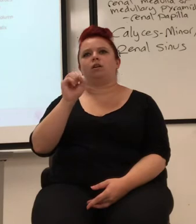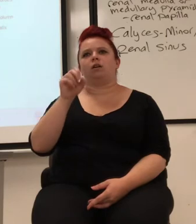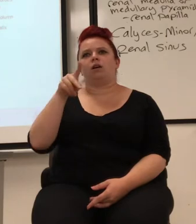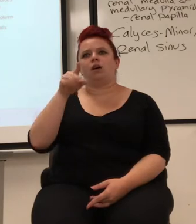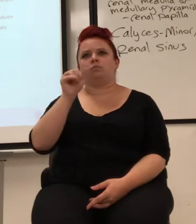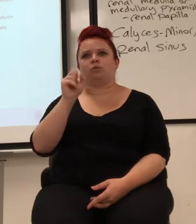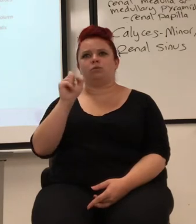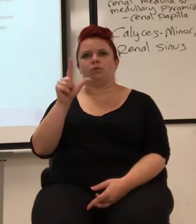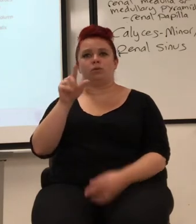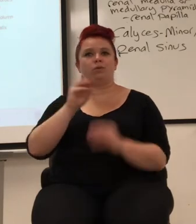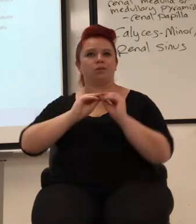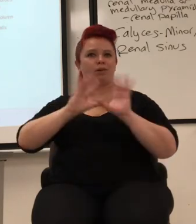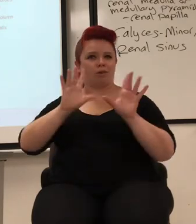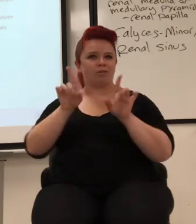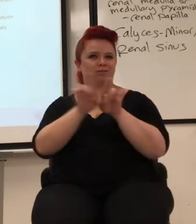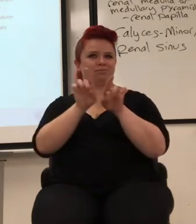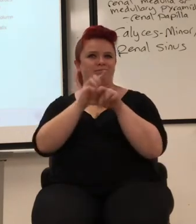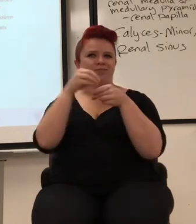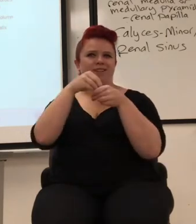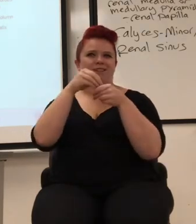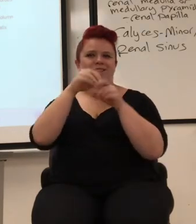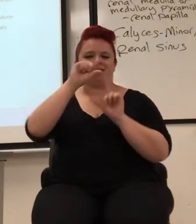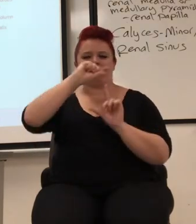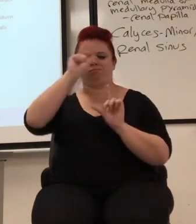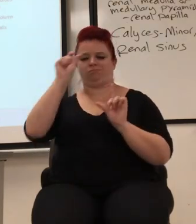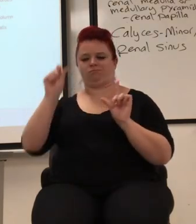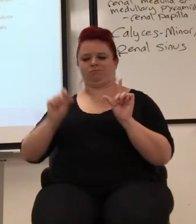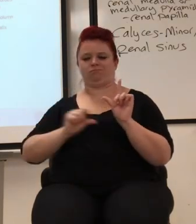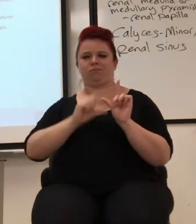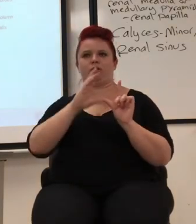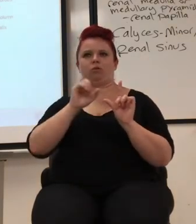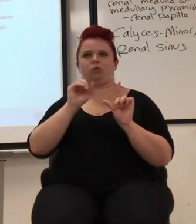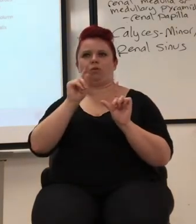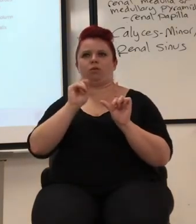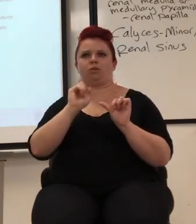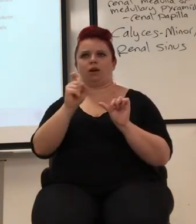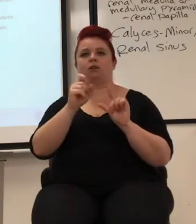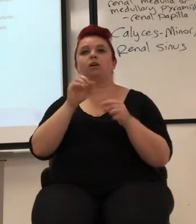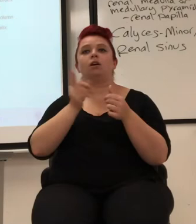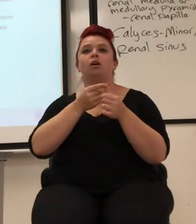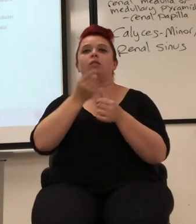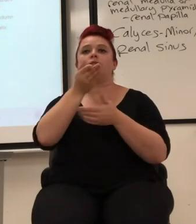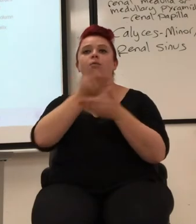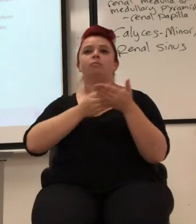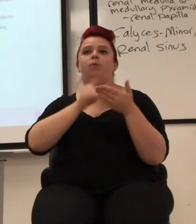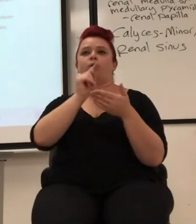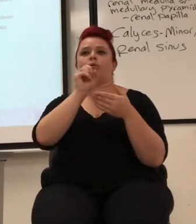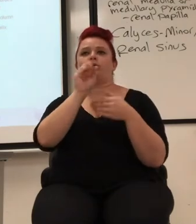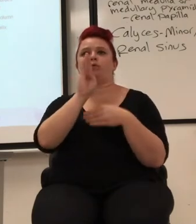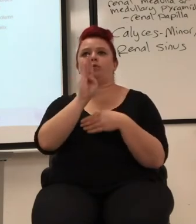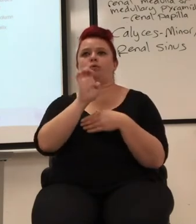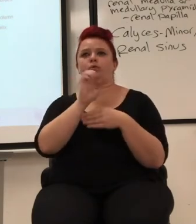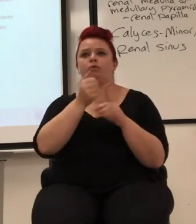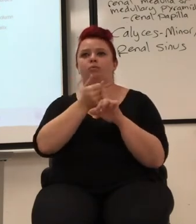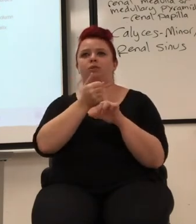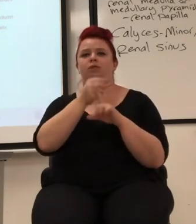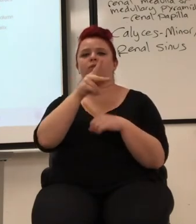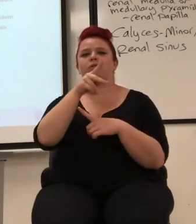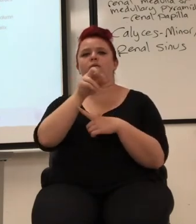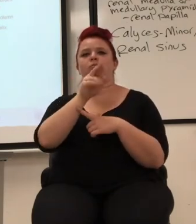obviously also in the cortex. Okay. Now, the first part of that tube is the